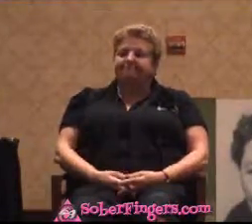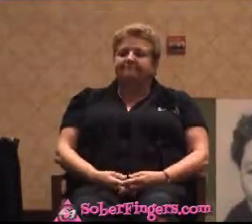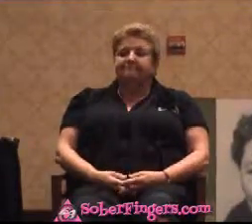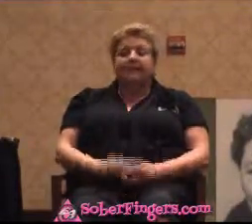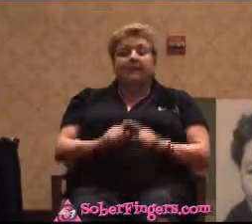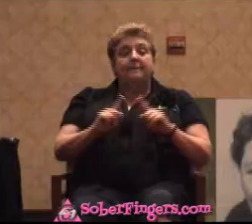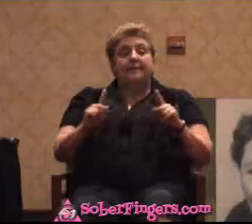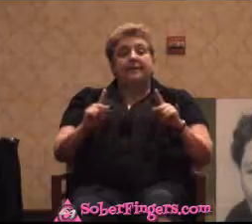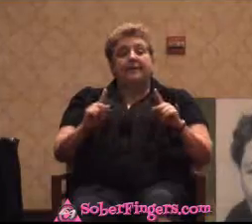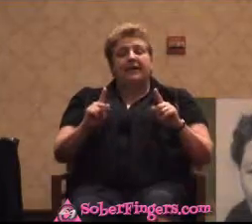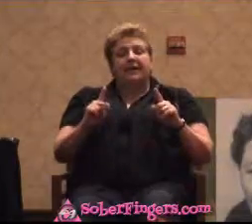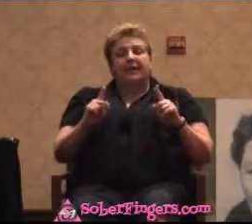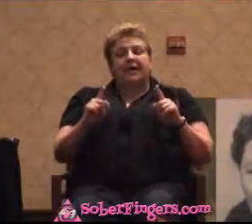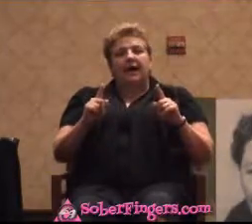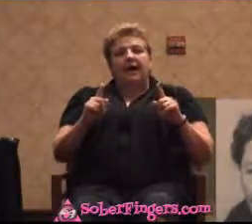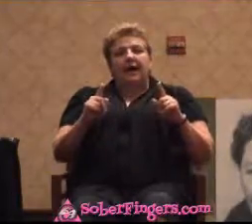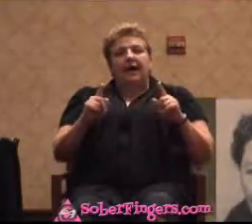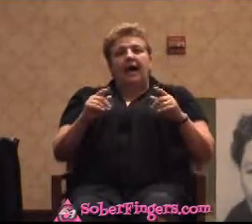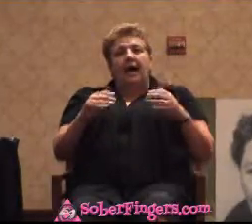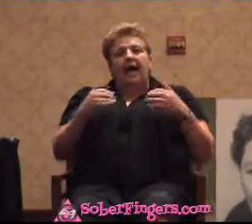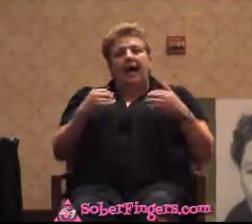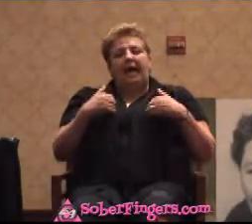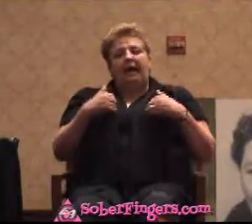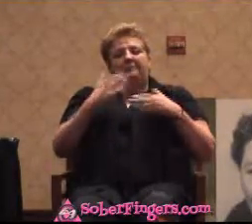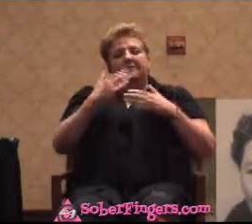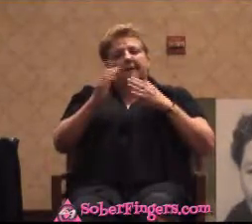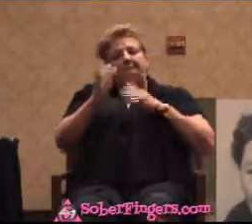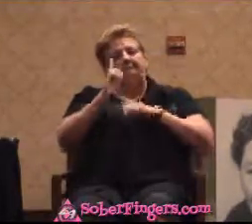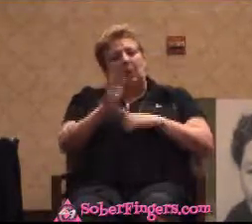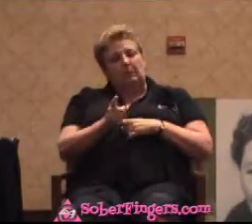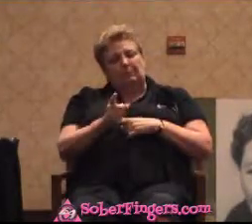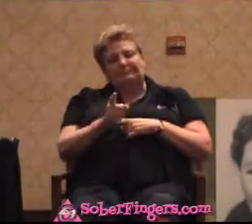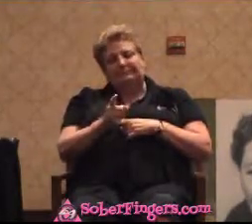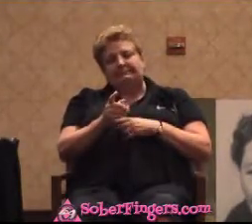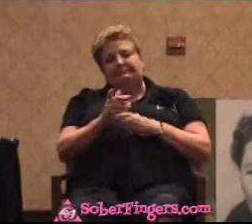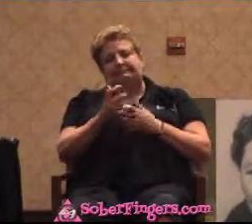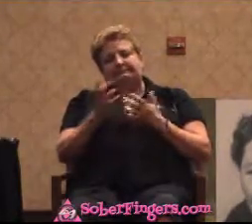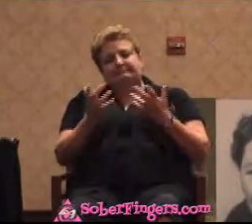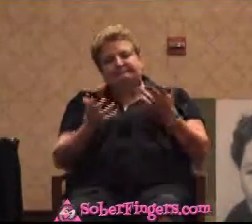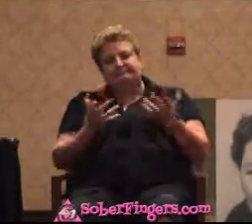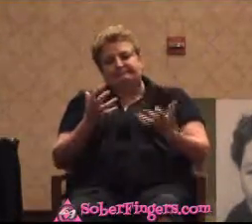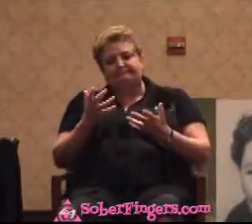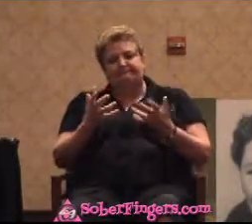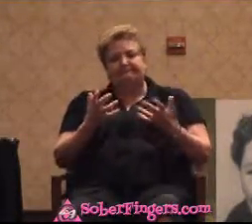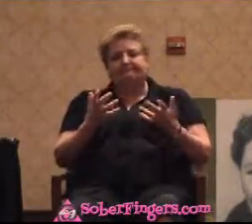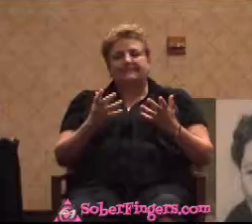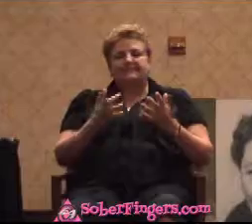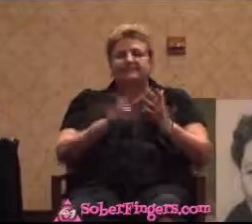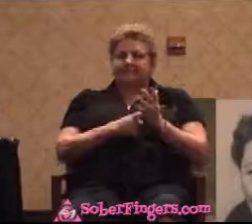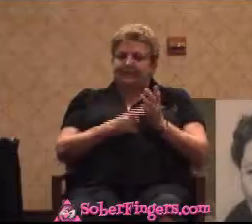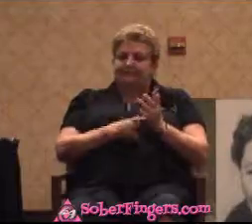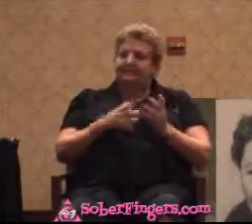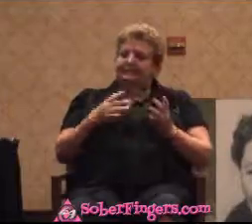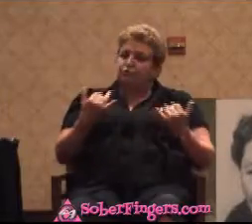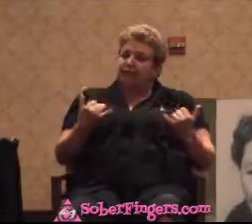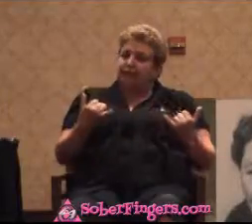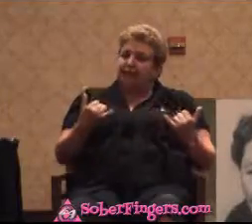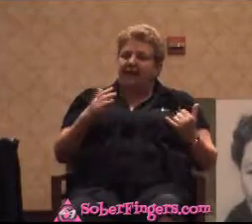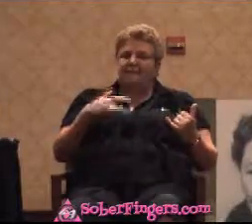some moments, and I've had those moments today, where I've gotten a little sad. And